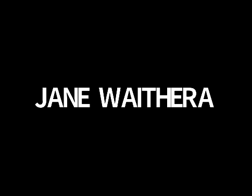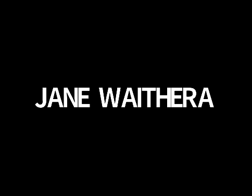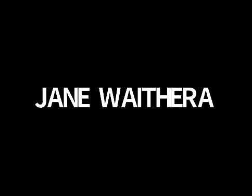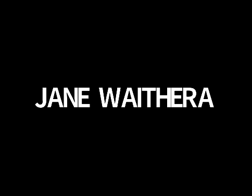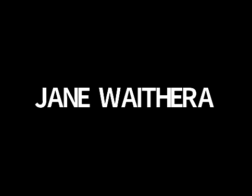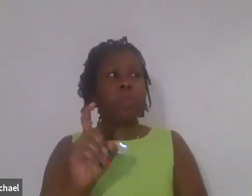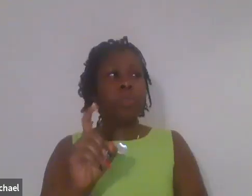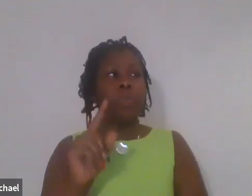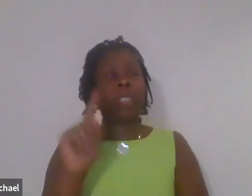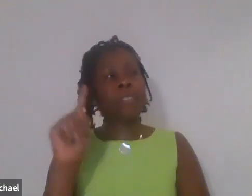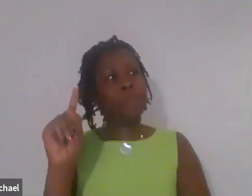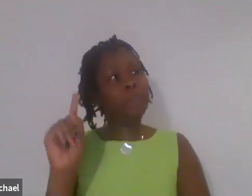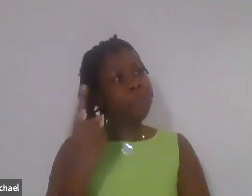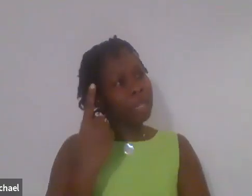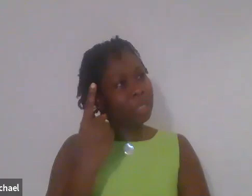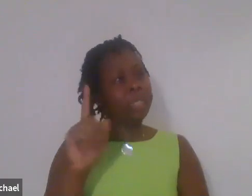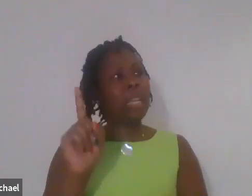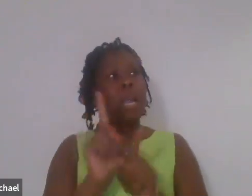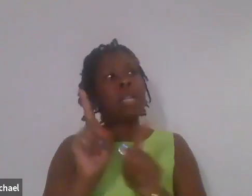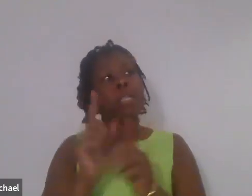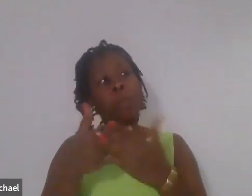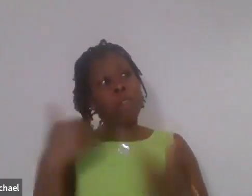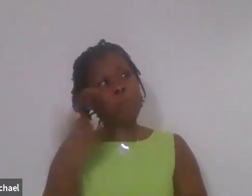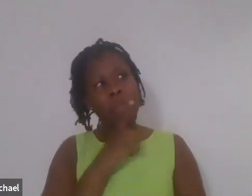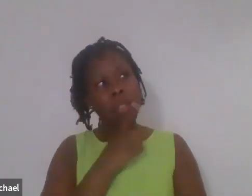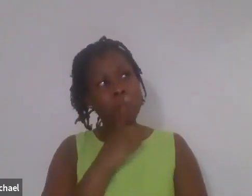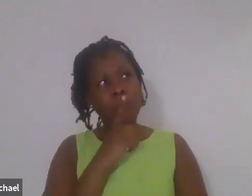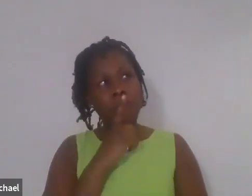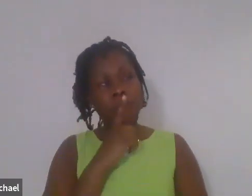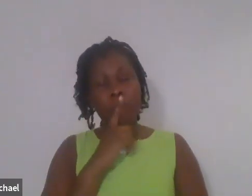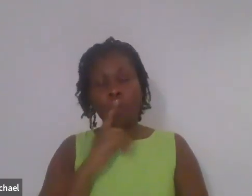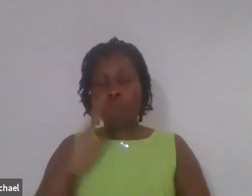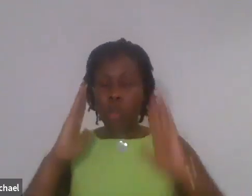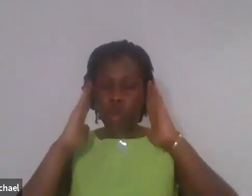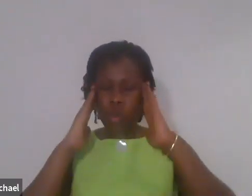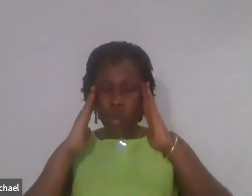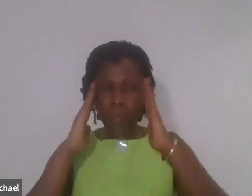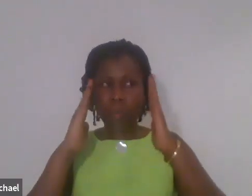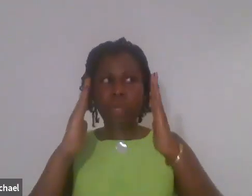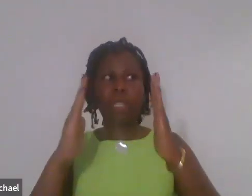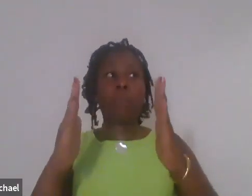Thank you so much. That's a good question. As I said before,